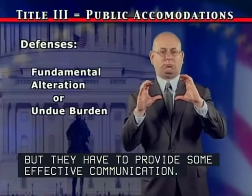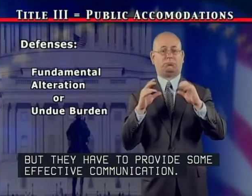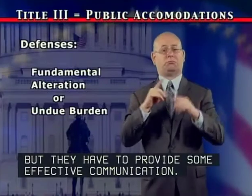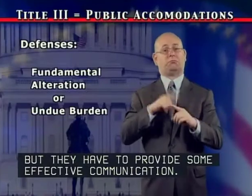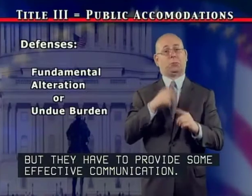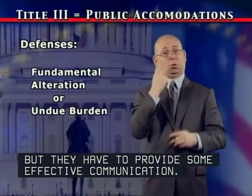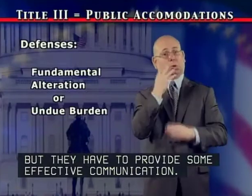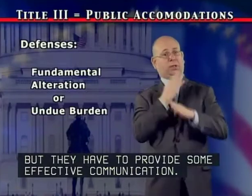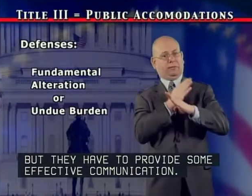communication.